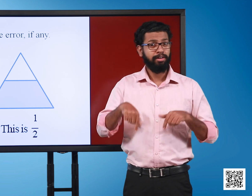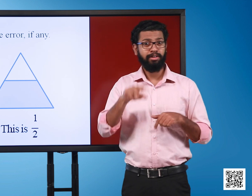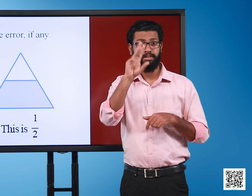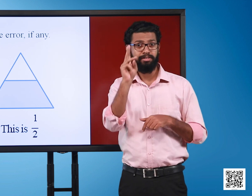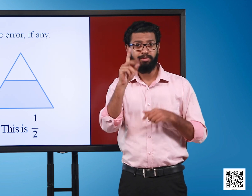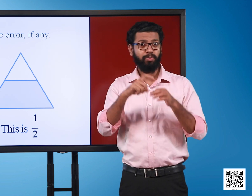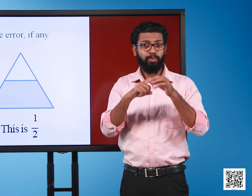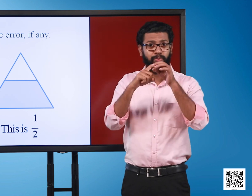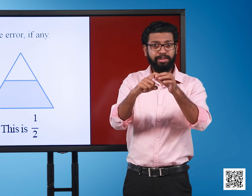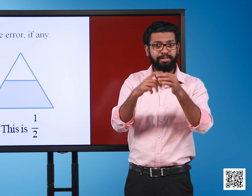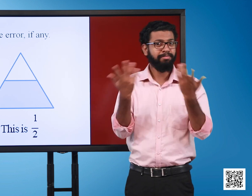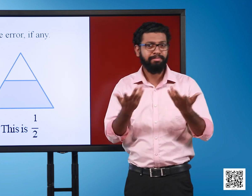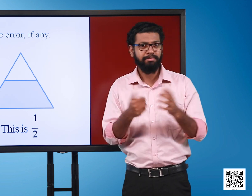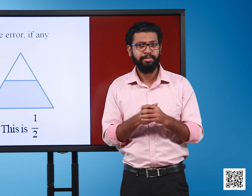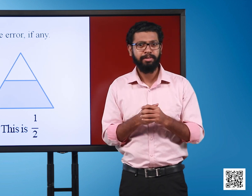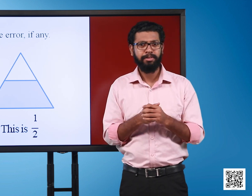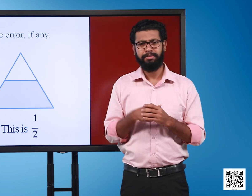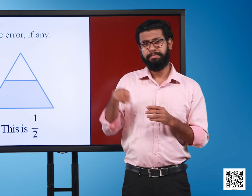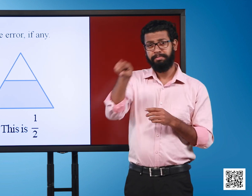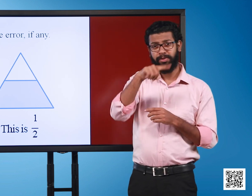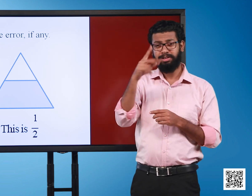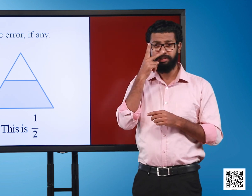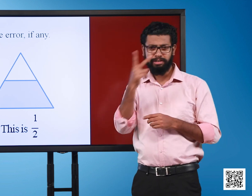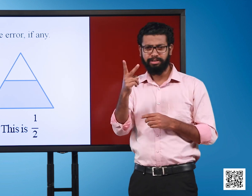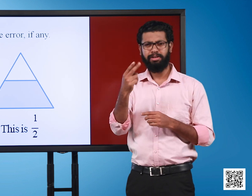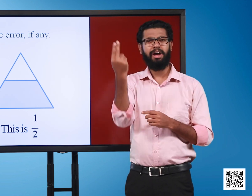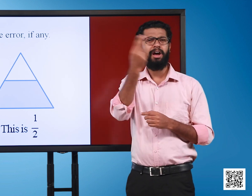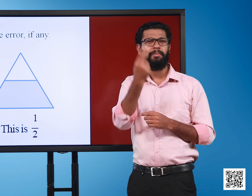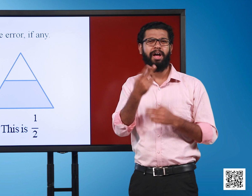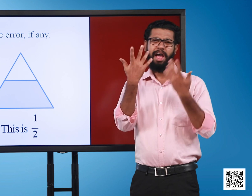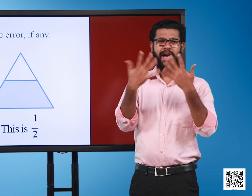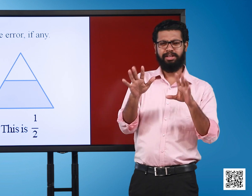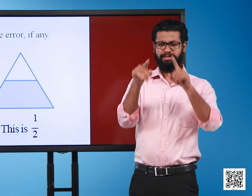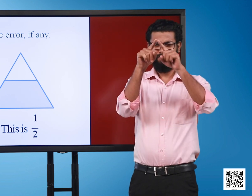3. Identify the error, if any.